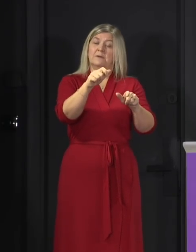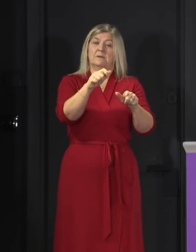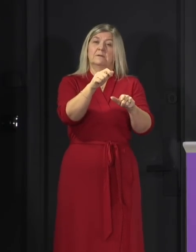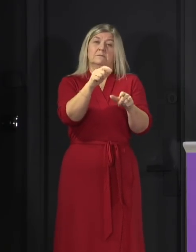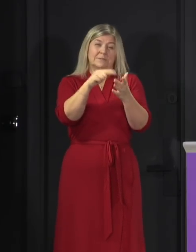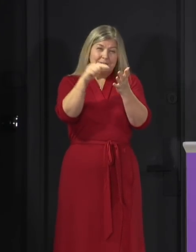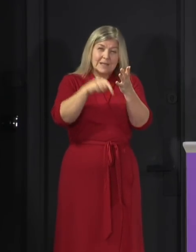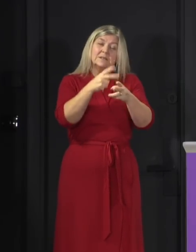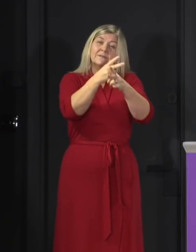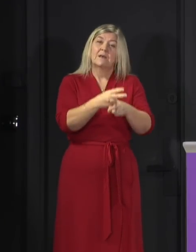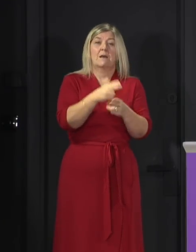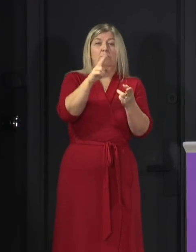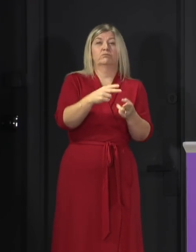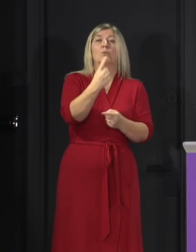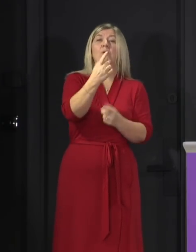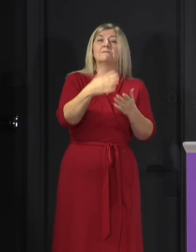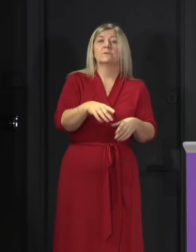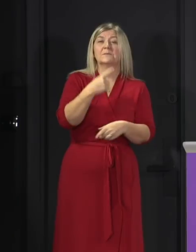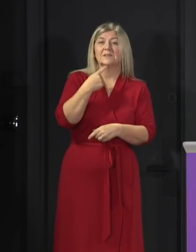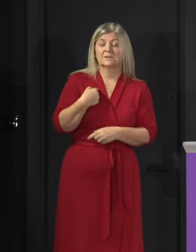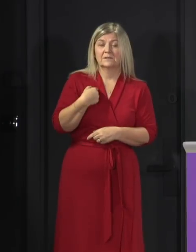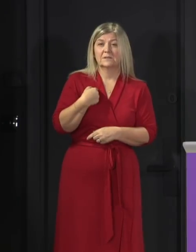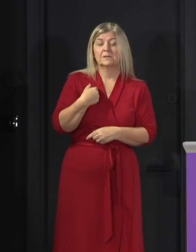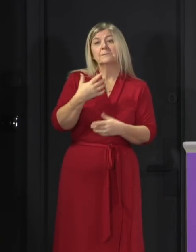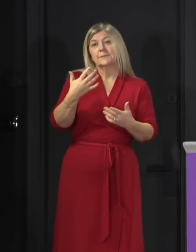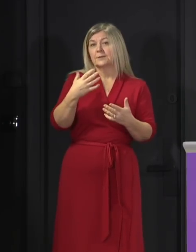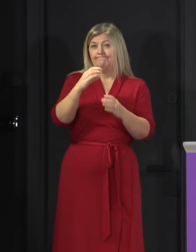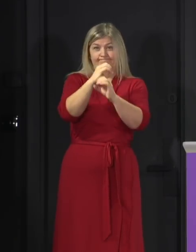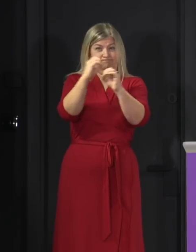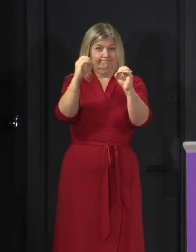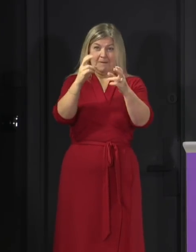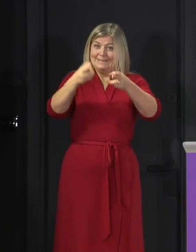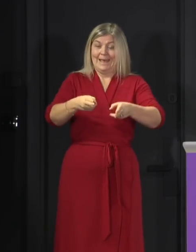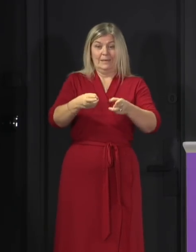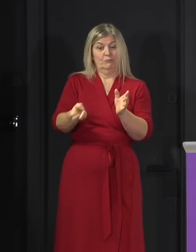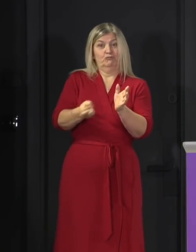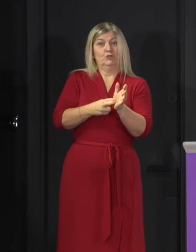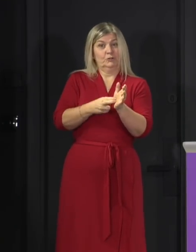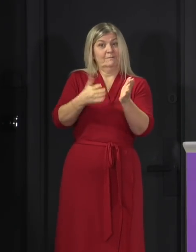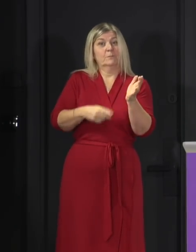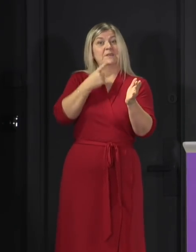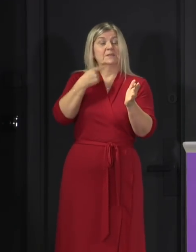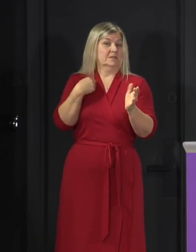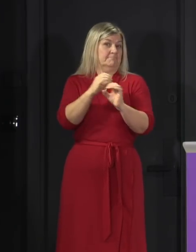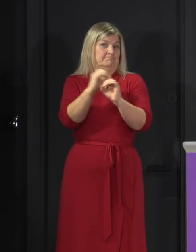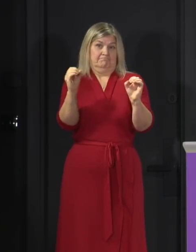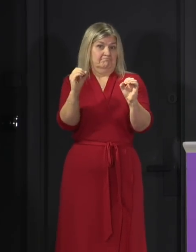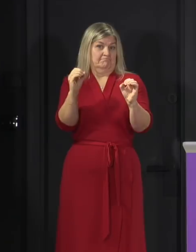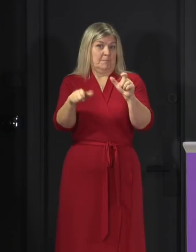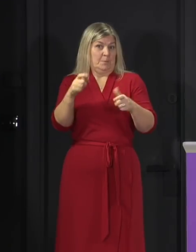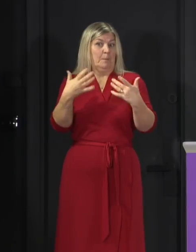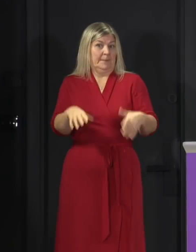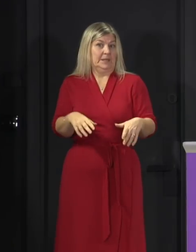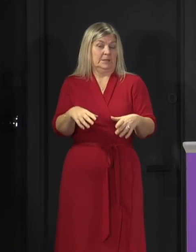yesterday. Finally, no additional deaths were registered in the past 24 hours of patients who first tested positive over the previous 28